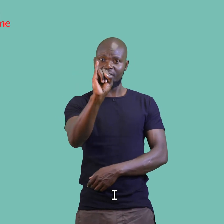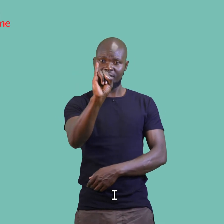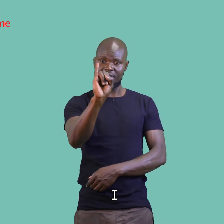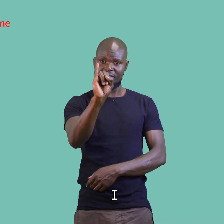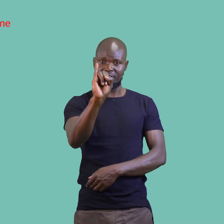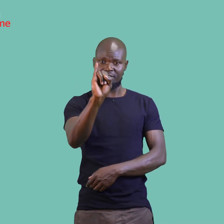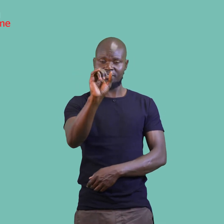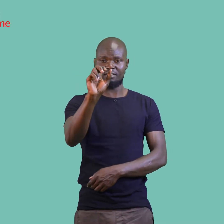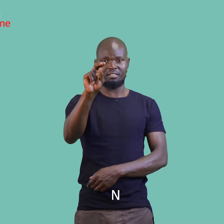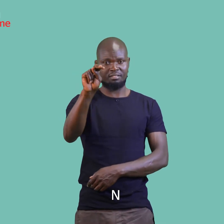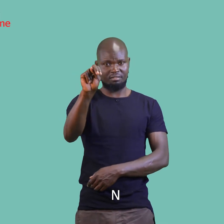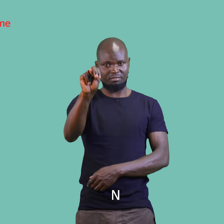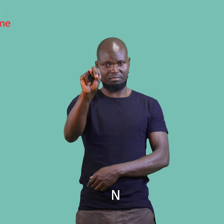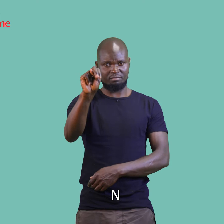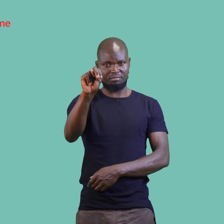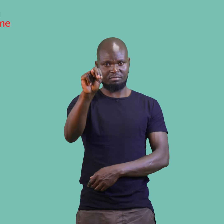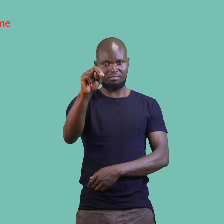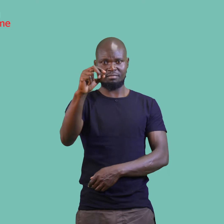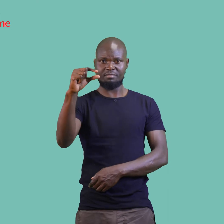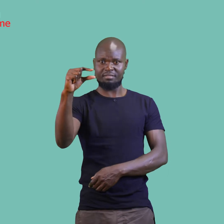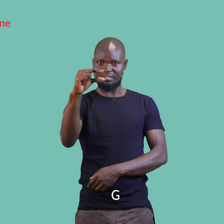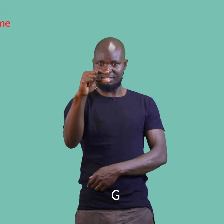I N G.